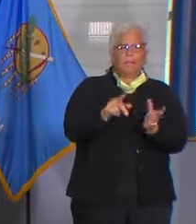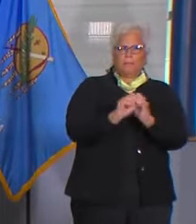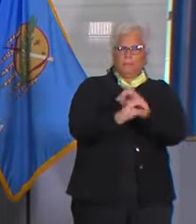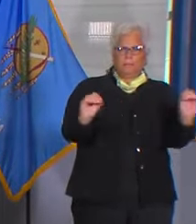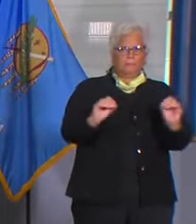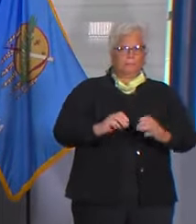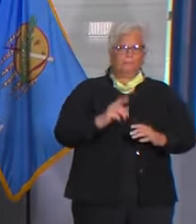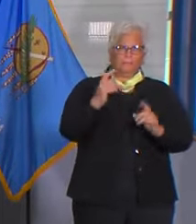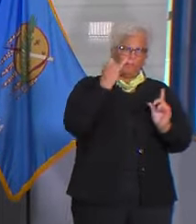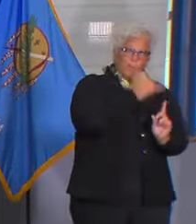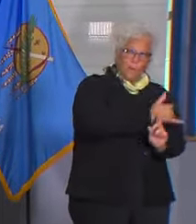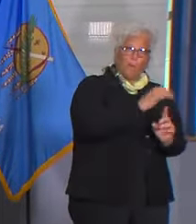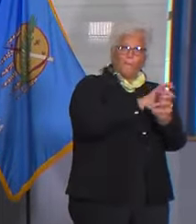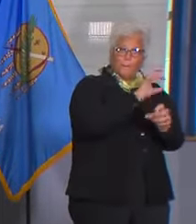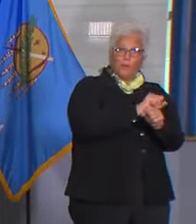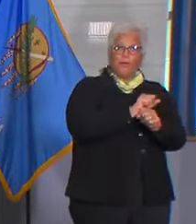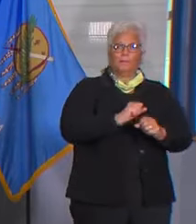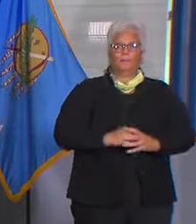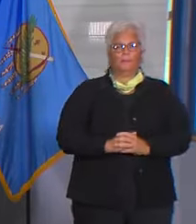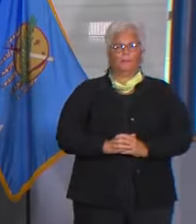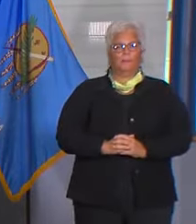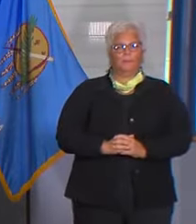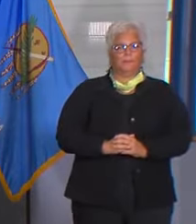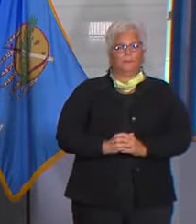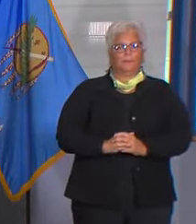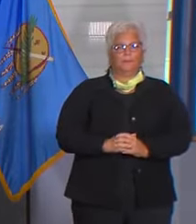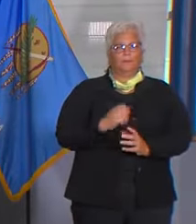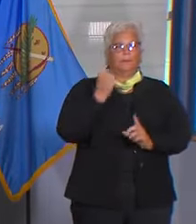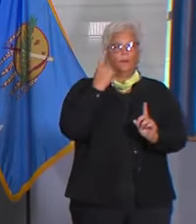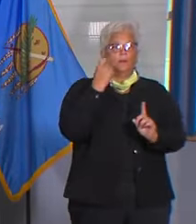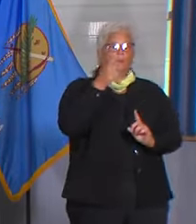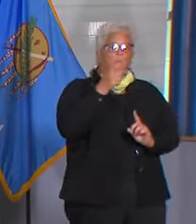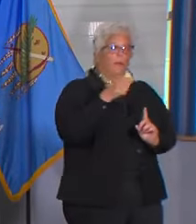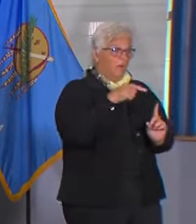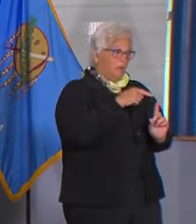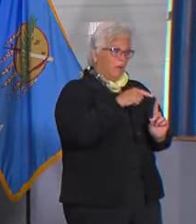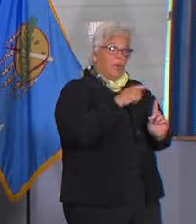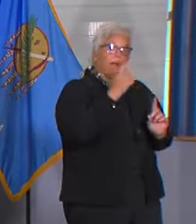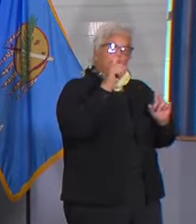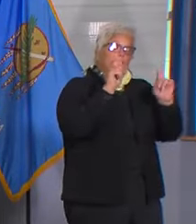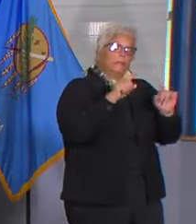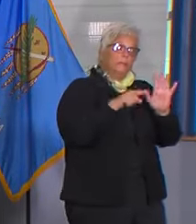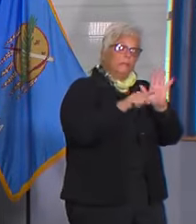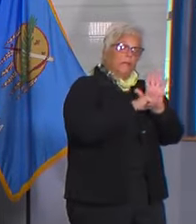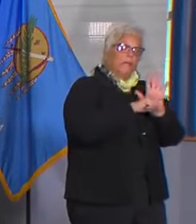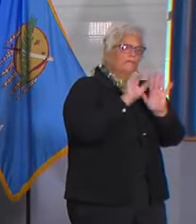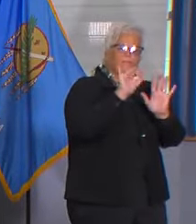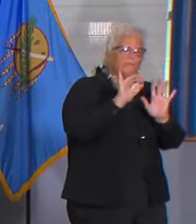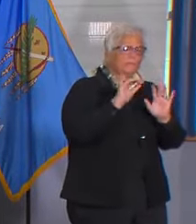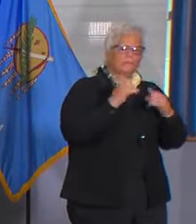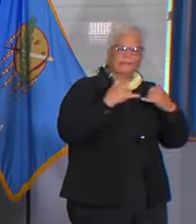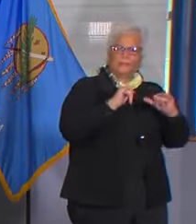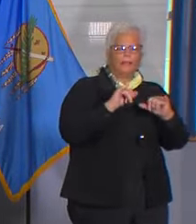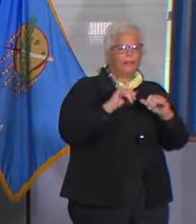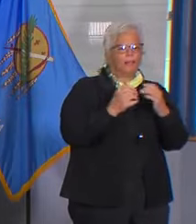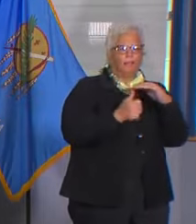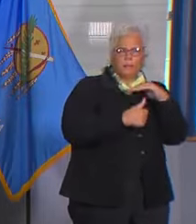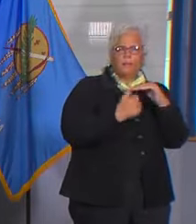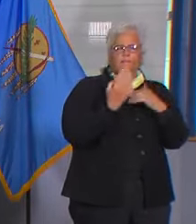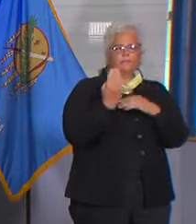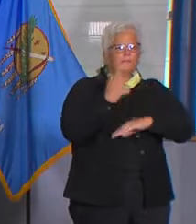of your 14-day quarantine, as the virus, as we've all said many times before, can develop anytime from 2 to 14 days after